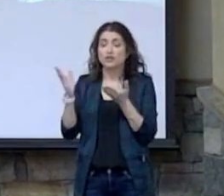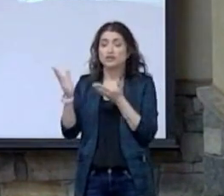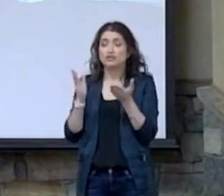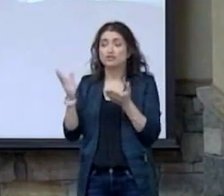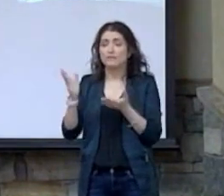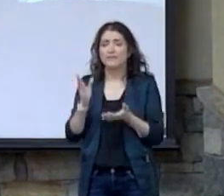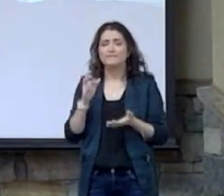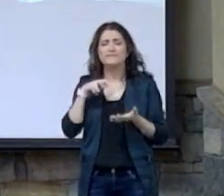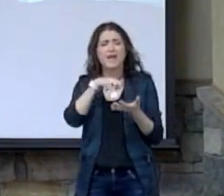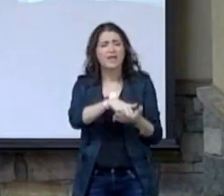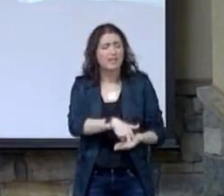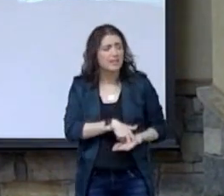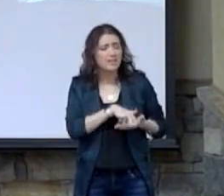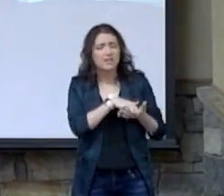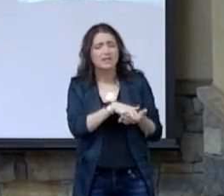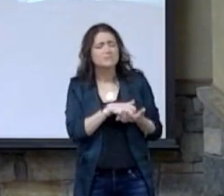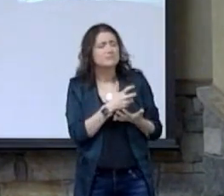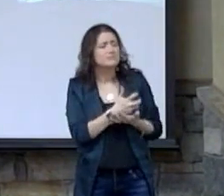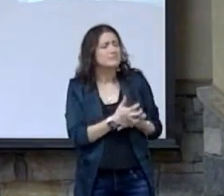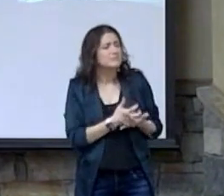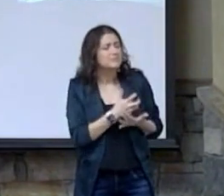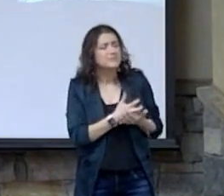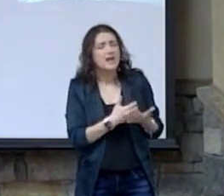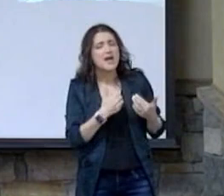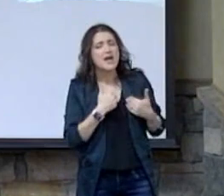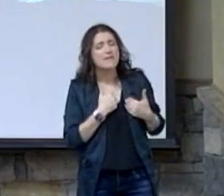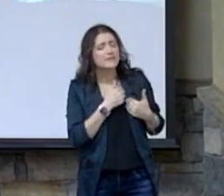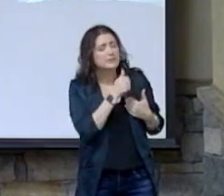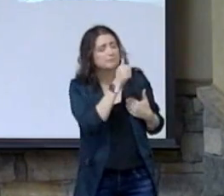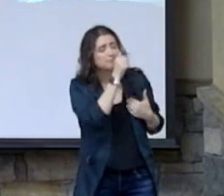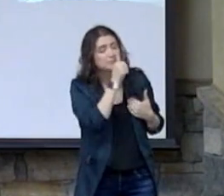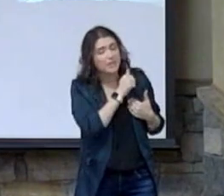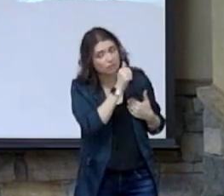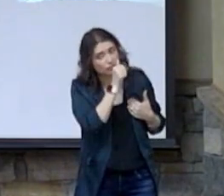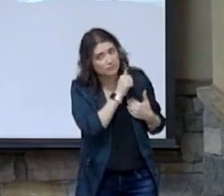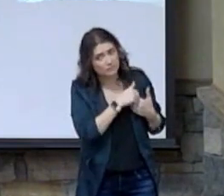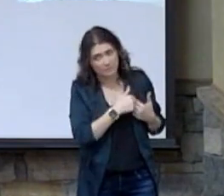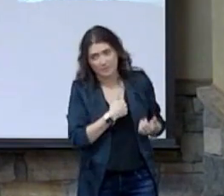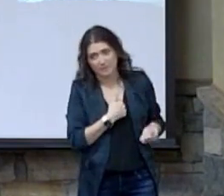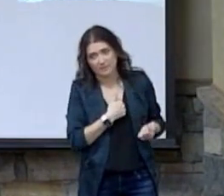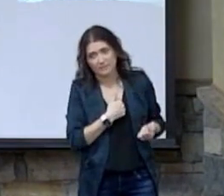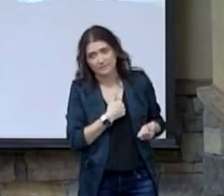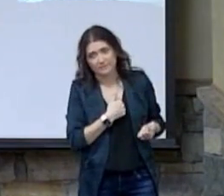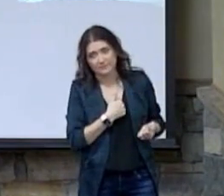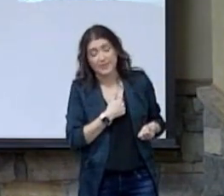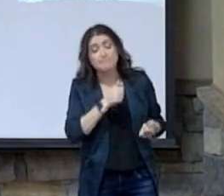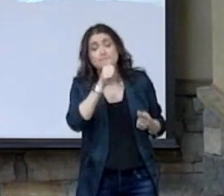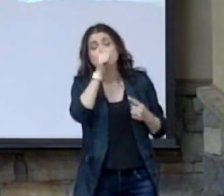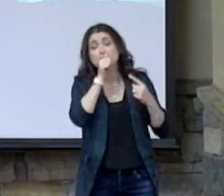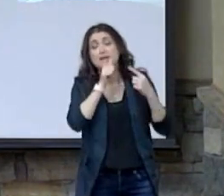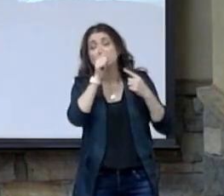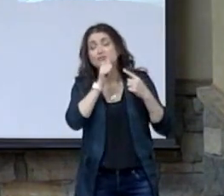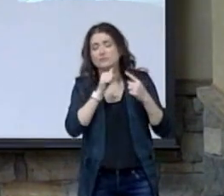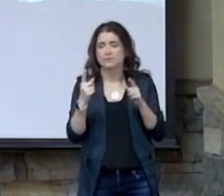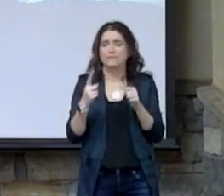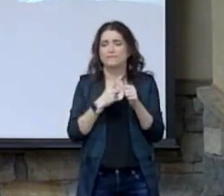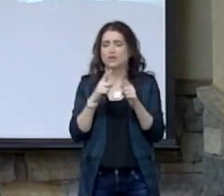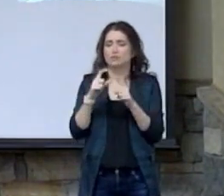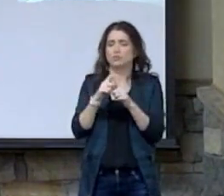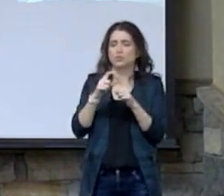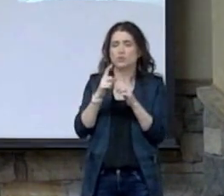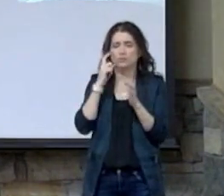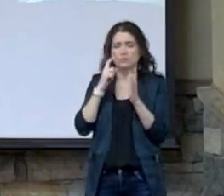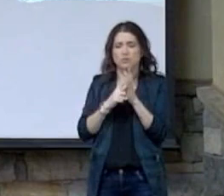on his knees, imploring him, "Have patience with me." Patience is the first key word I want you to